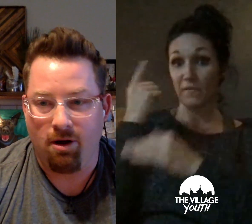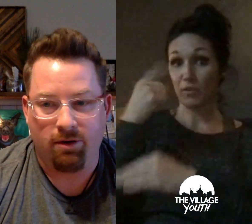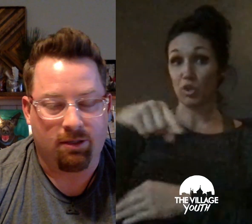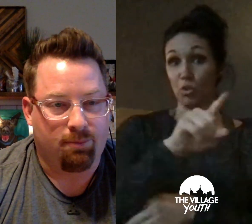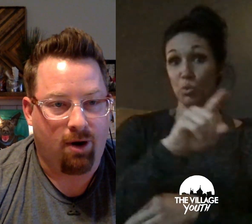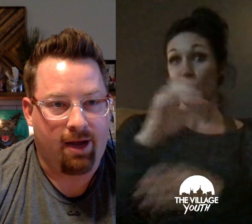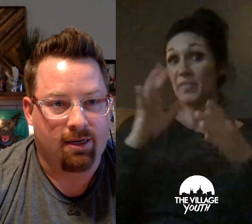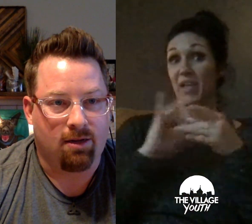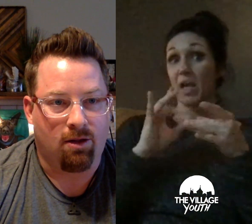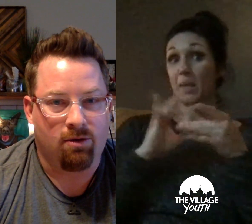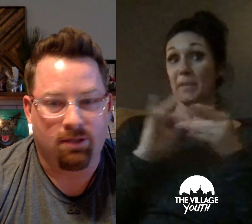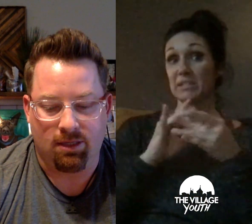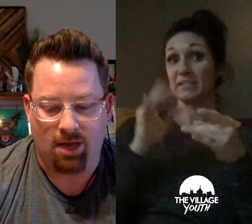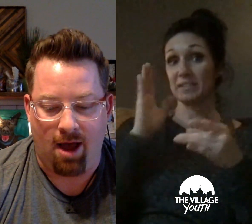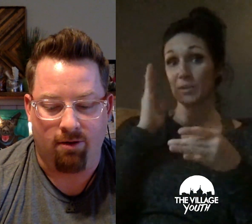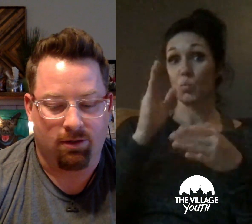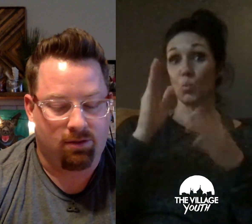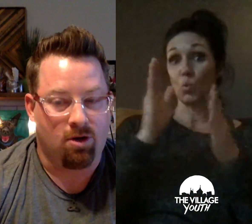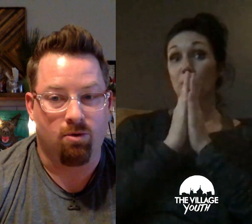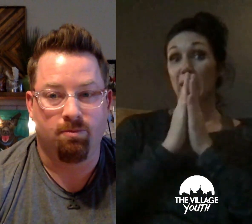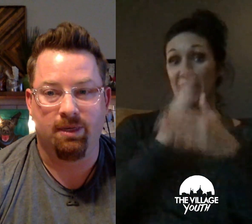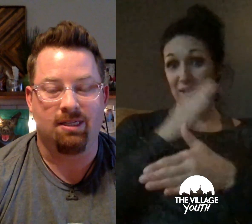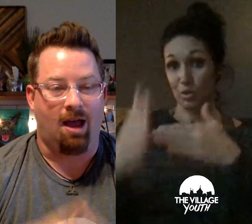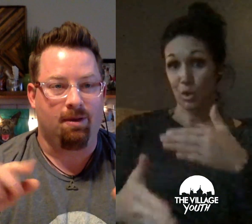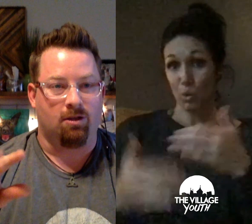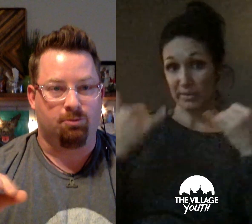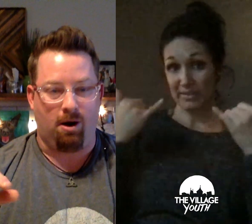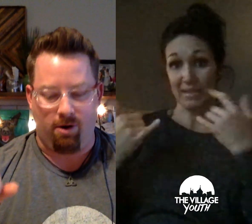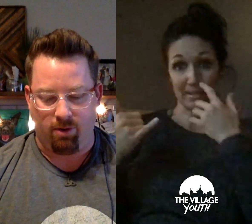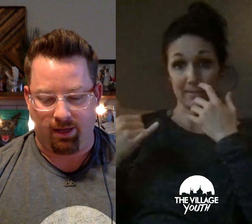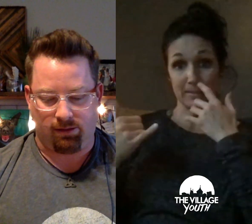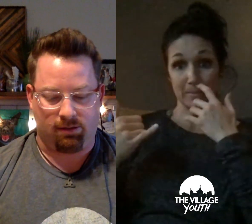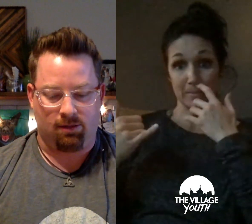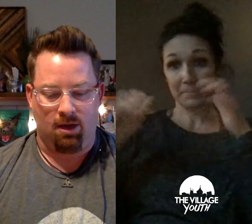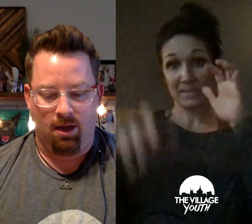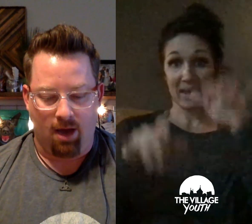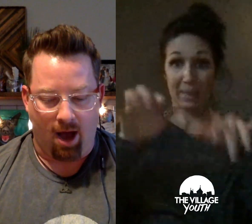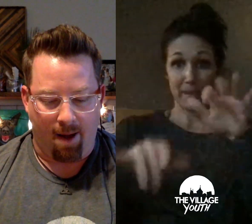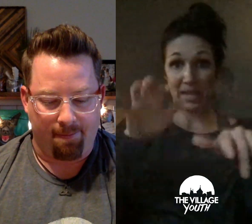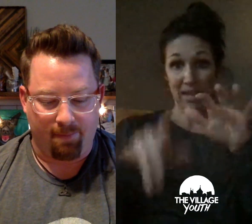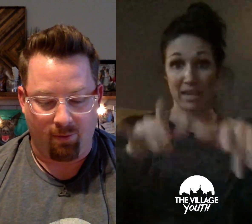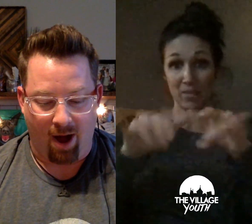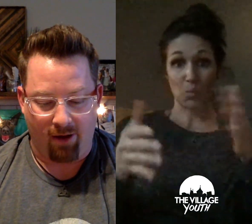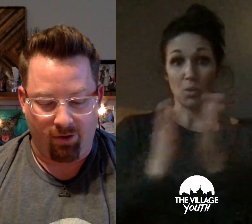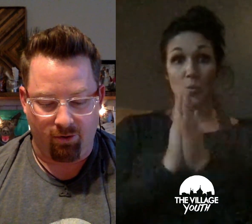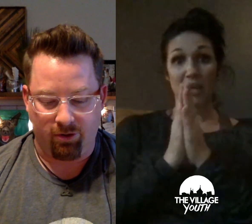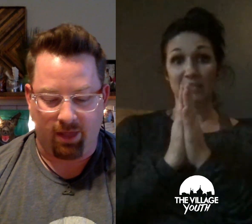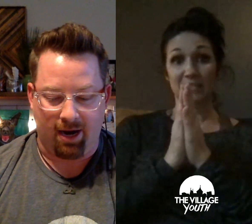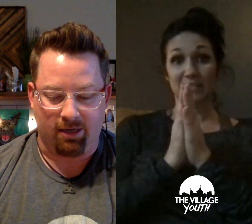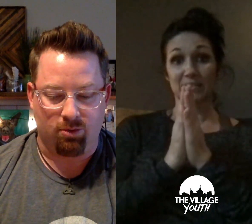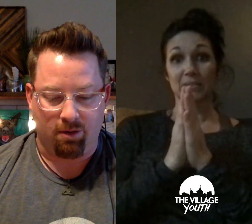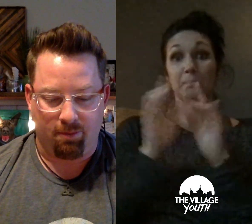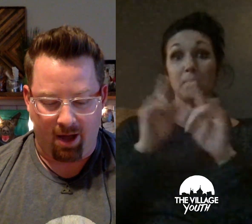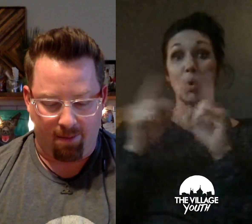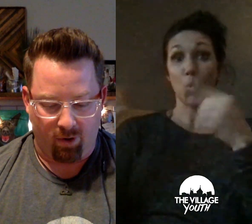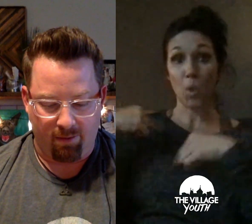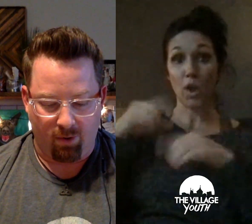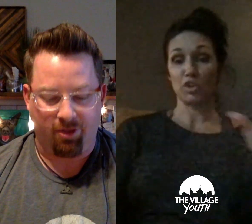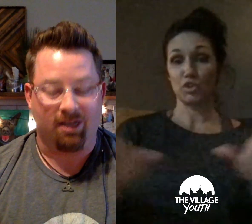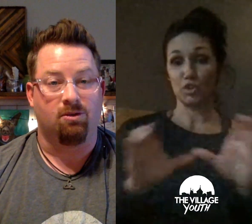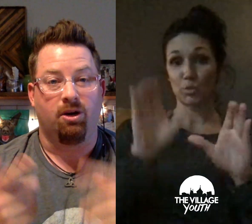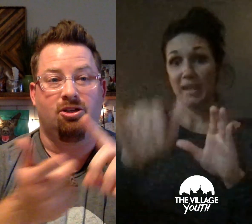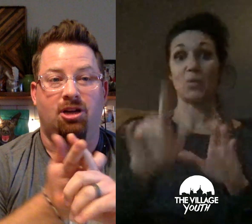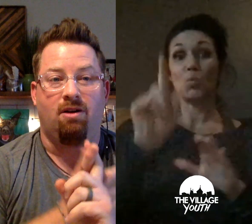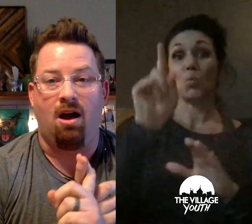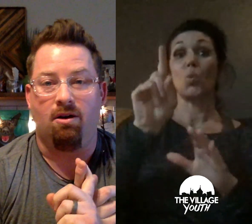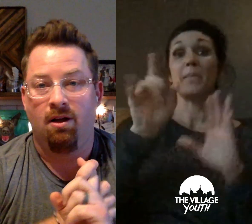then we're going to pray to close this out. So be typing those prayer requests. But while you were doing that, I just want to bring up one more